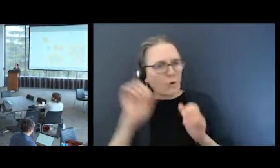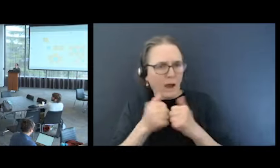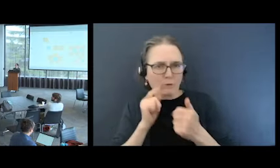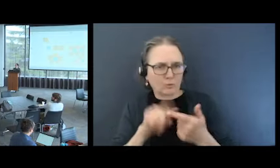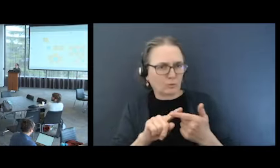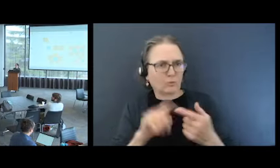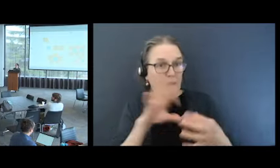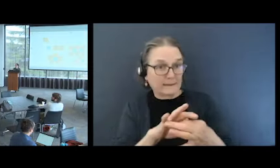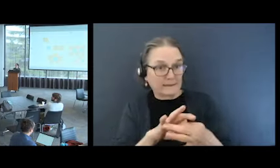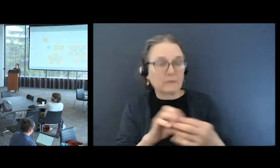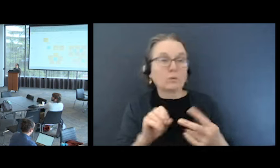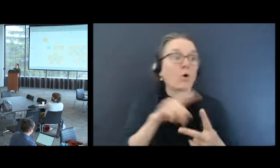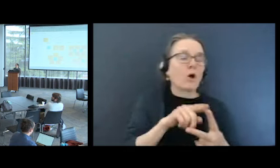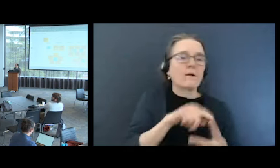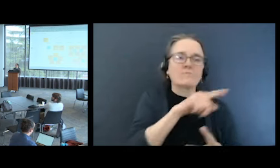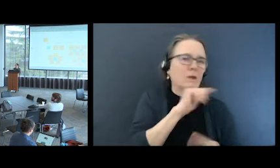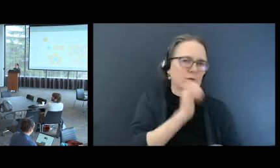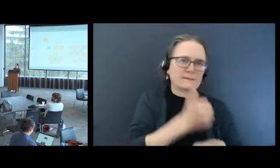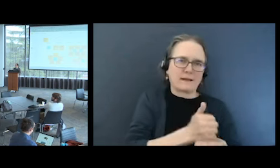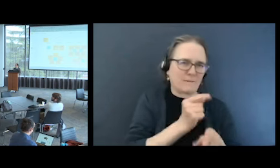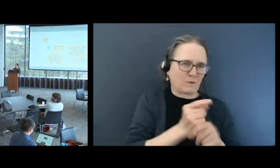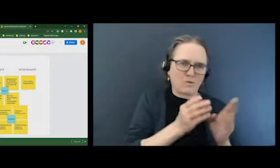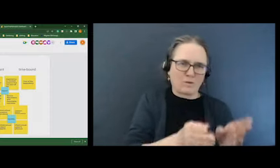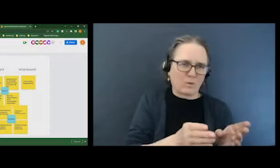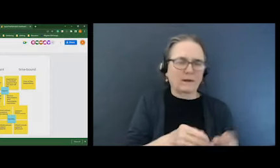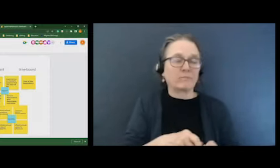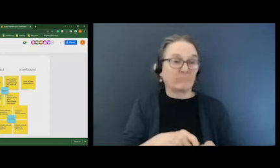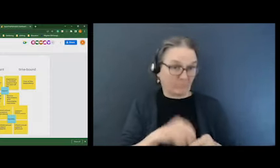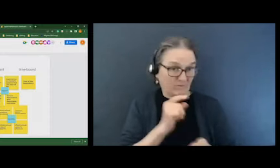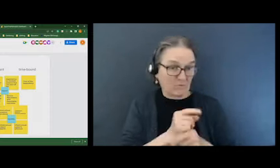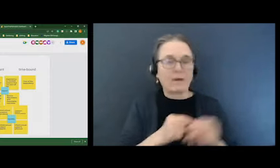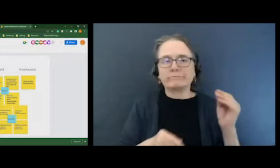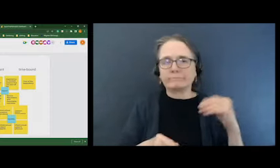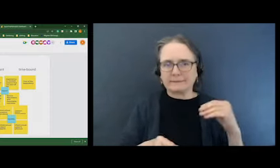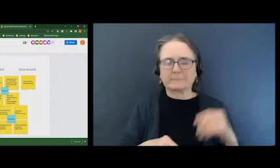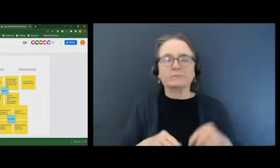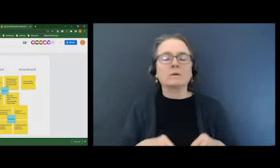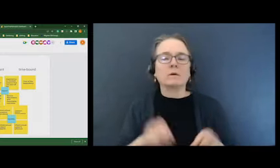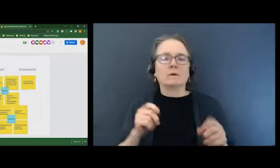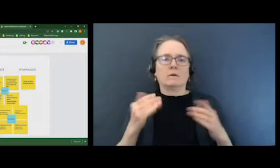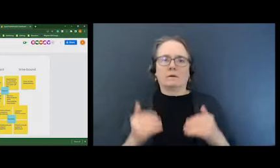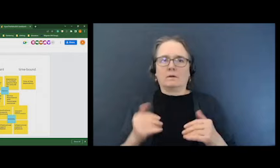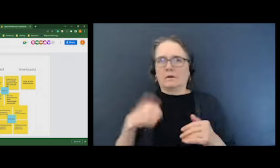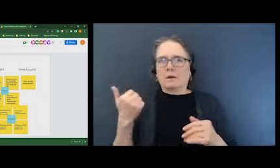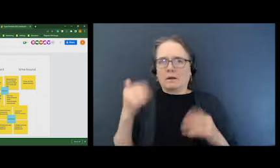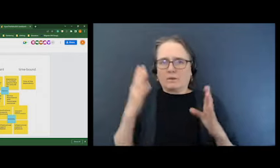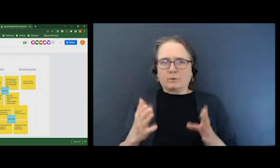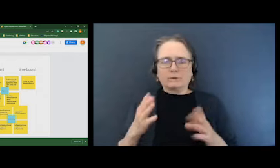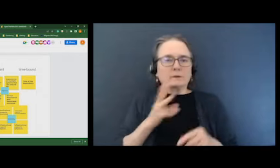very good. Something that has come to mind from a few of the different points that have been made